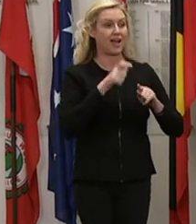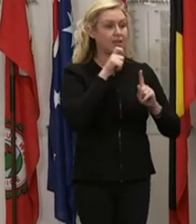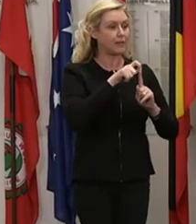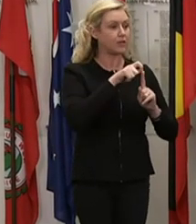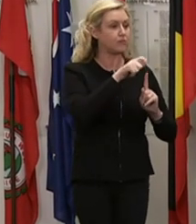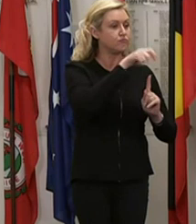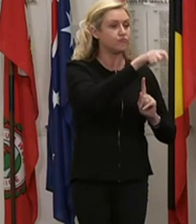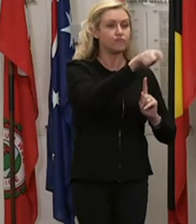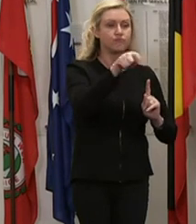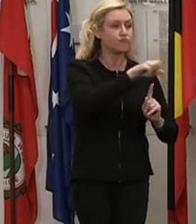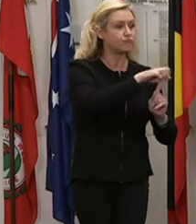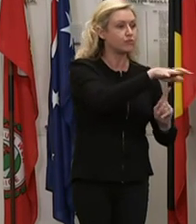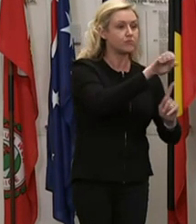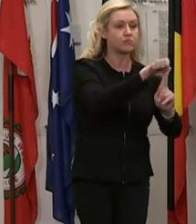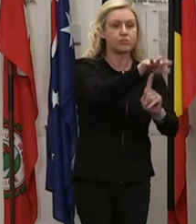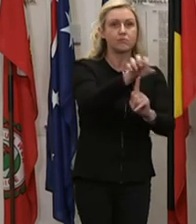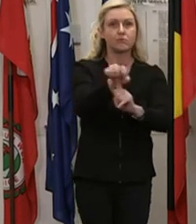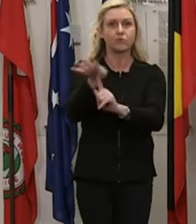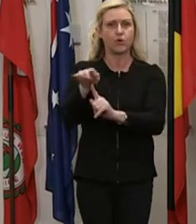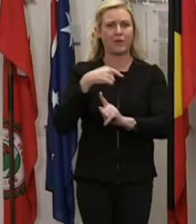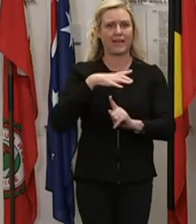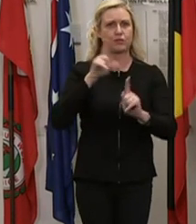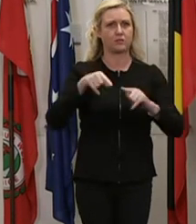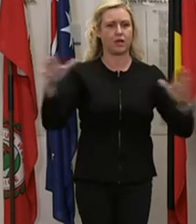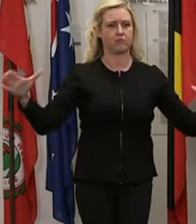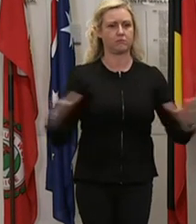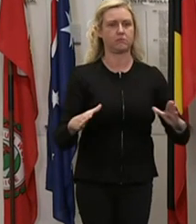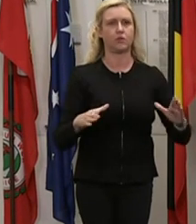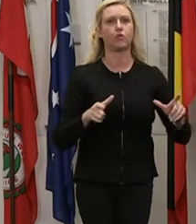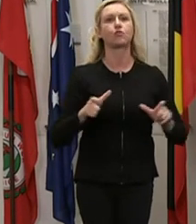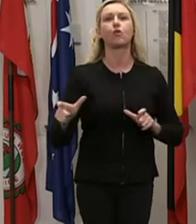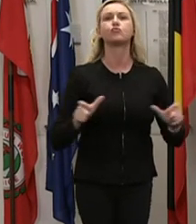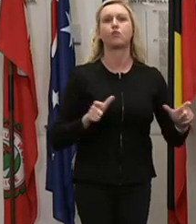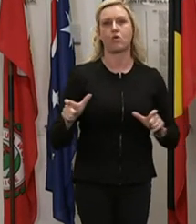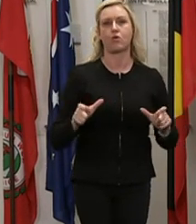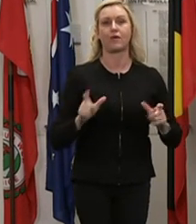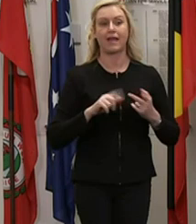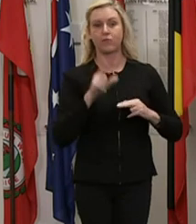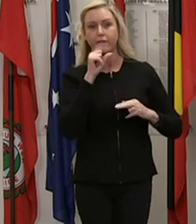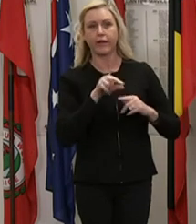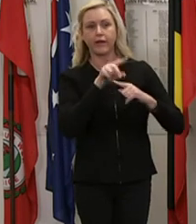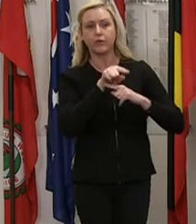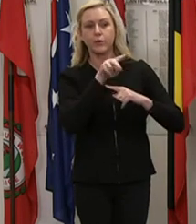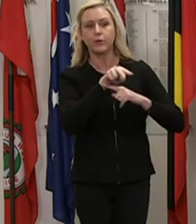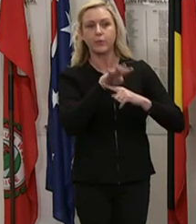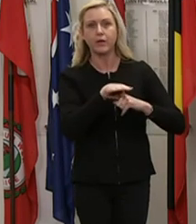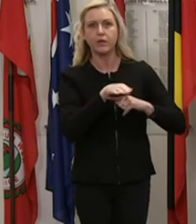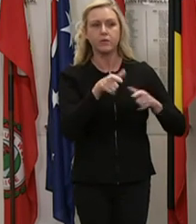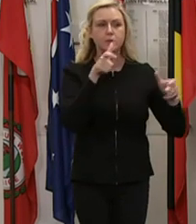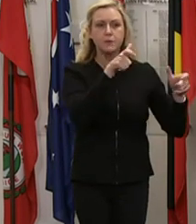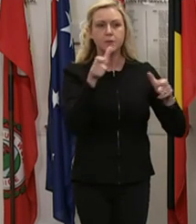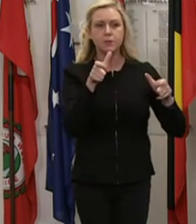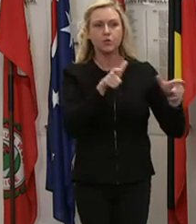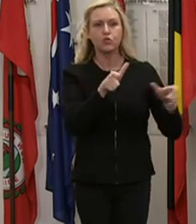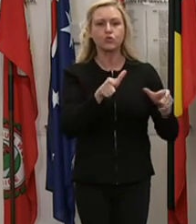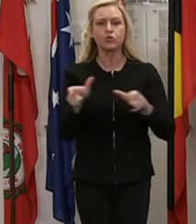stage, we have a much better chance of continuing to move forward in a positive way. But the next few weeks are critical. We are not out